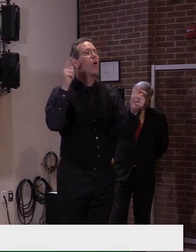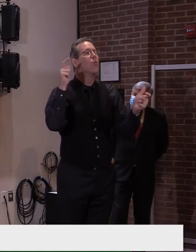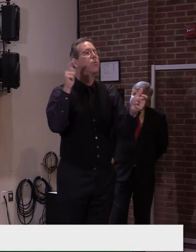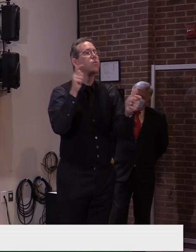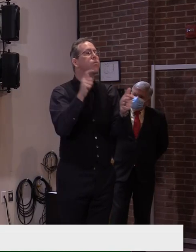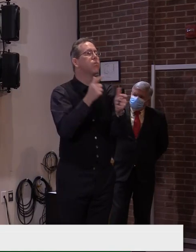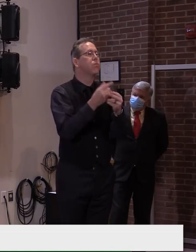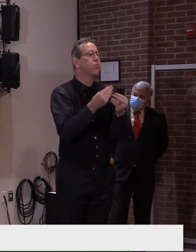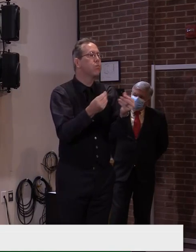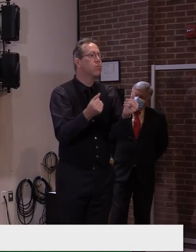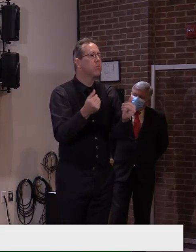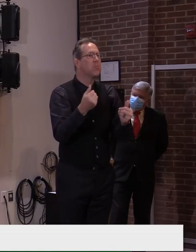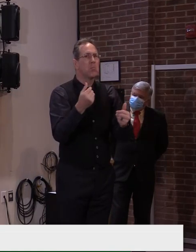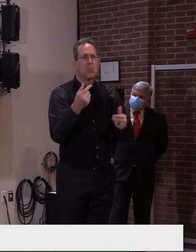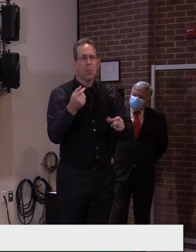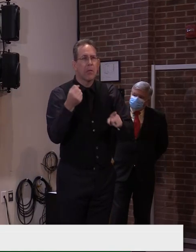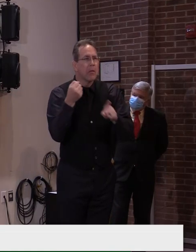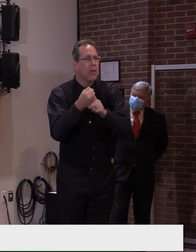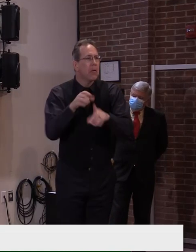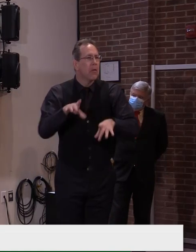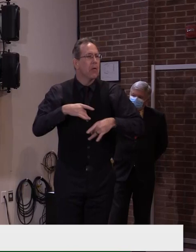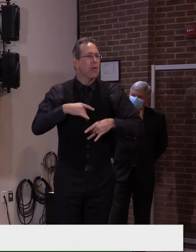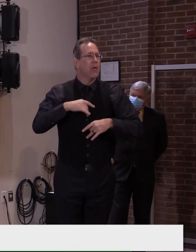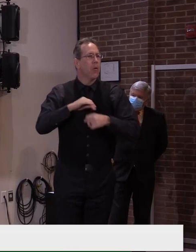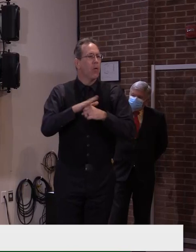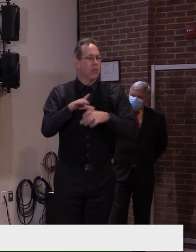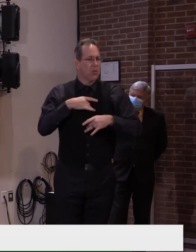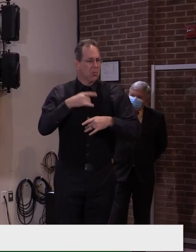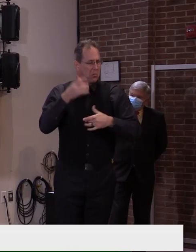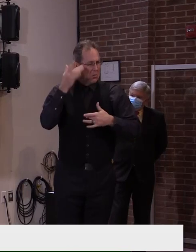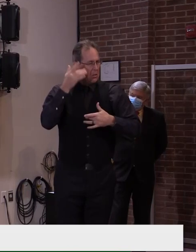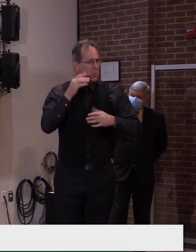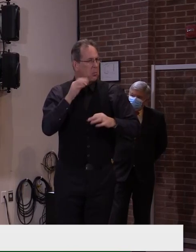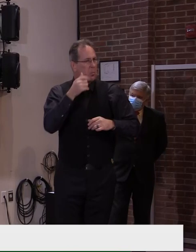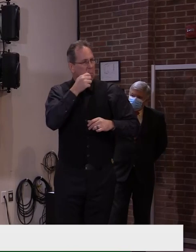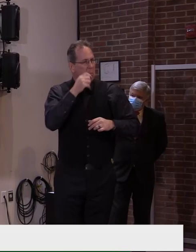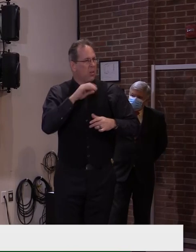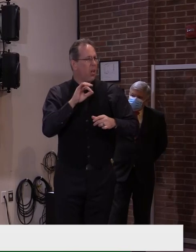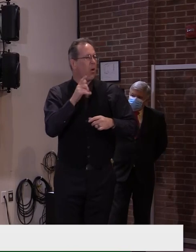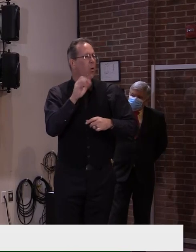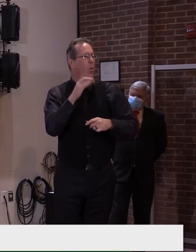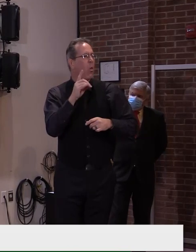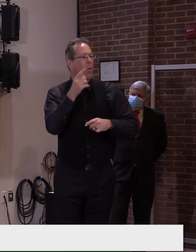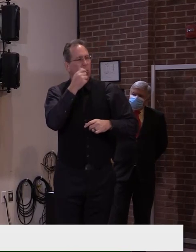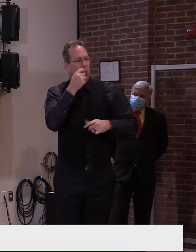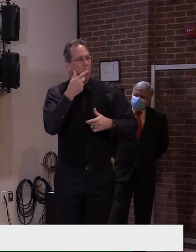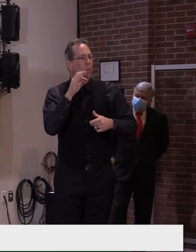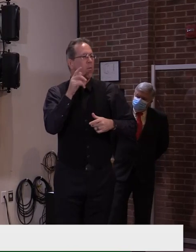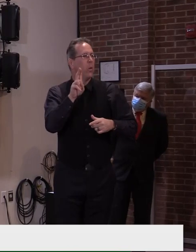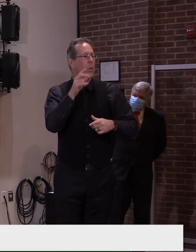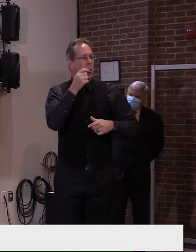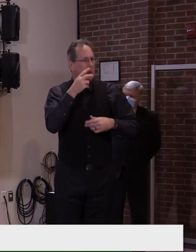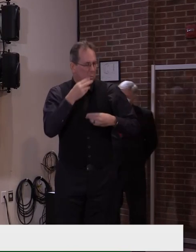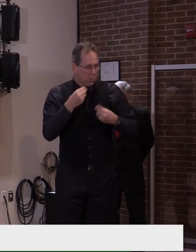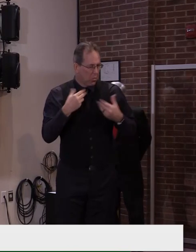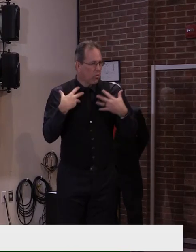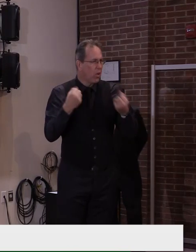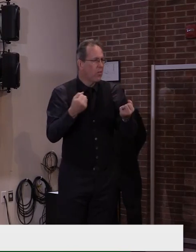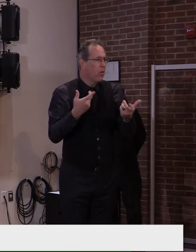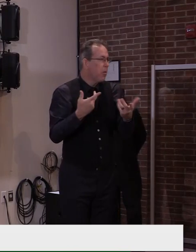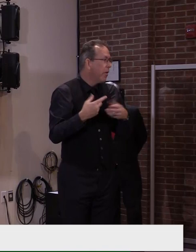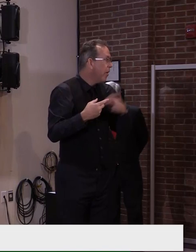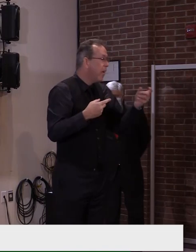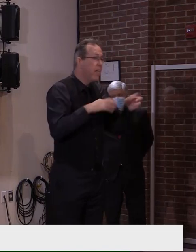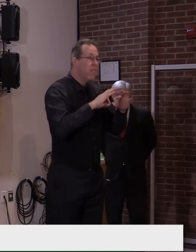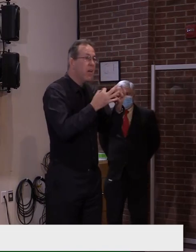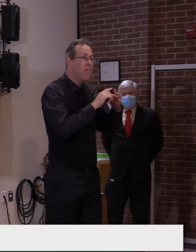qualify for certain treatments. Others may do self-tests at home because they want to protect others around them, but it will be